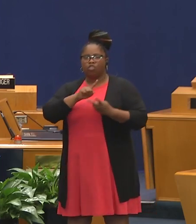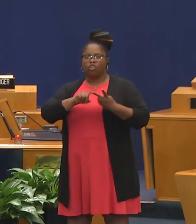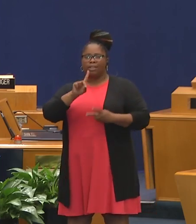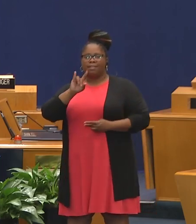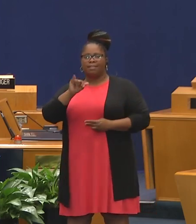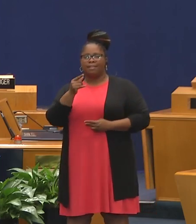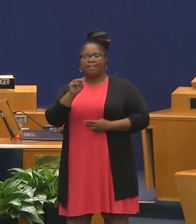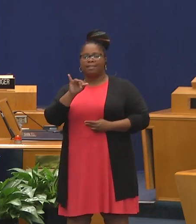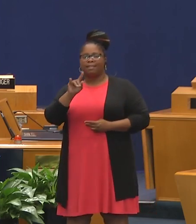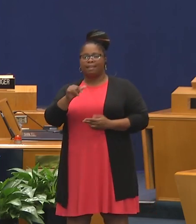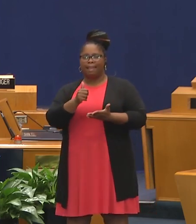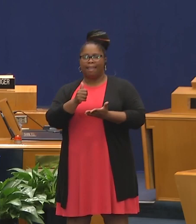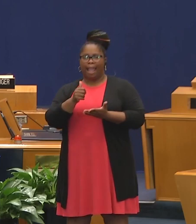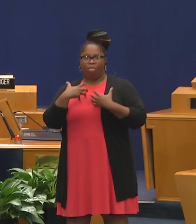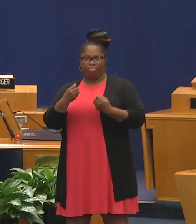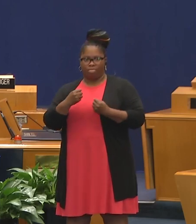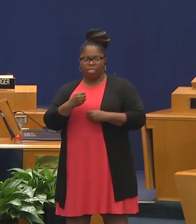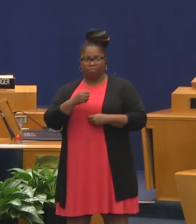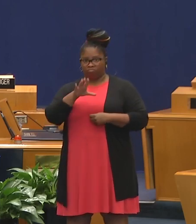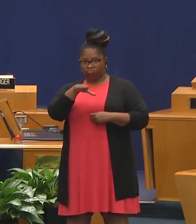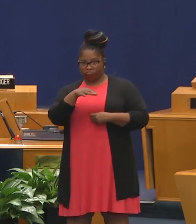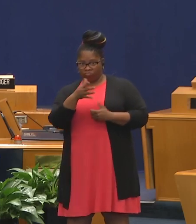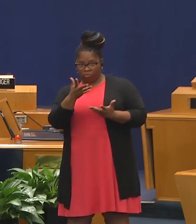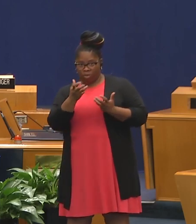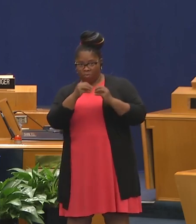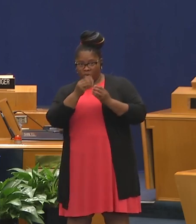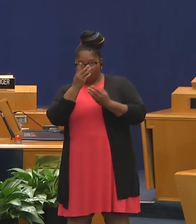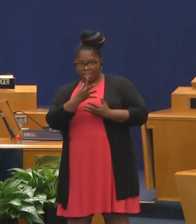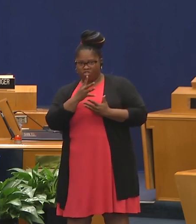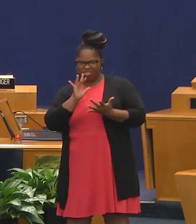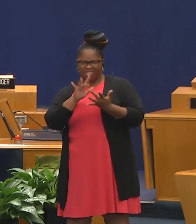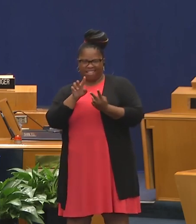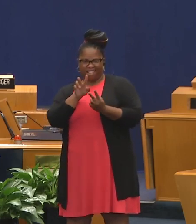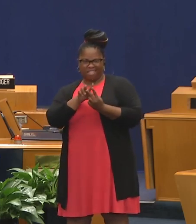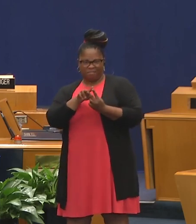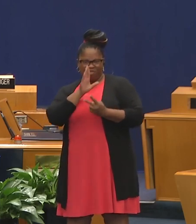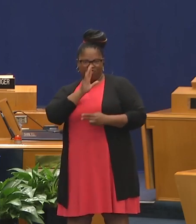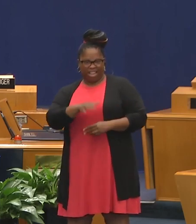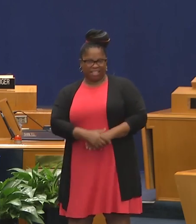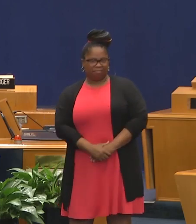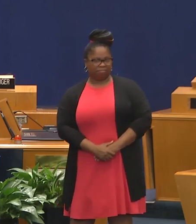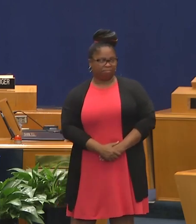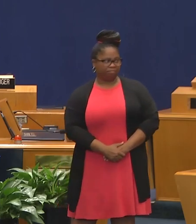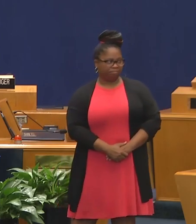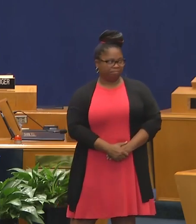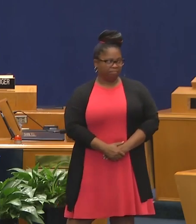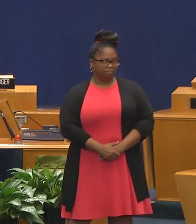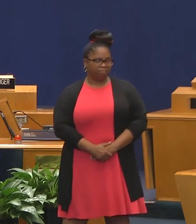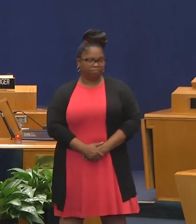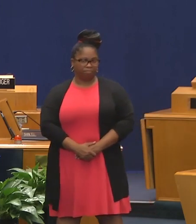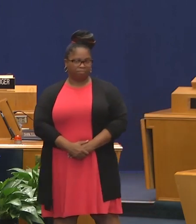I would encourage people to reach out to them directly to get the on-the-ground experience. We'll take the next question.